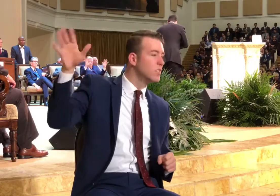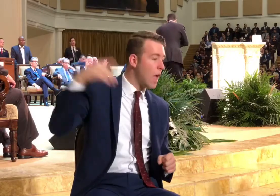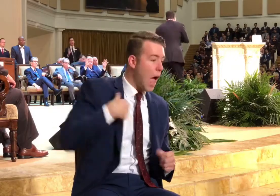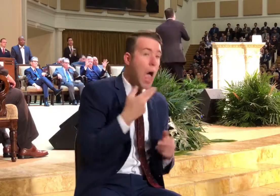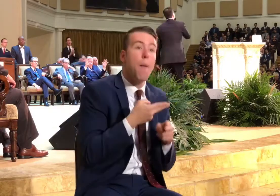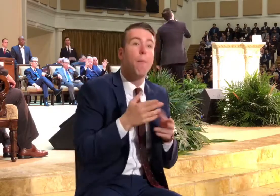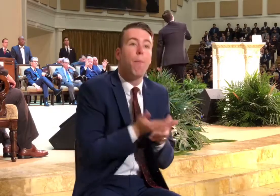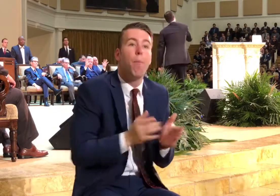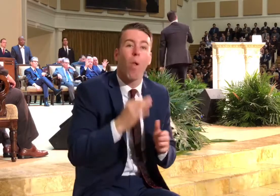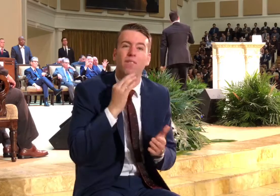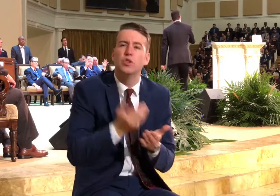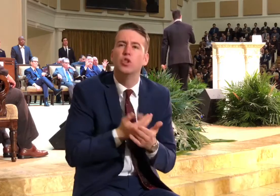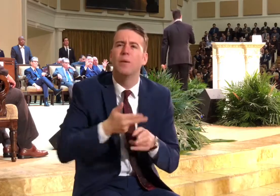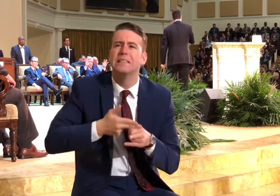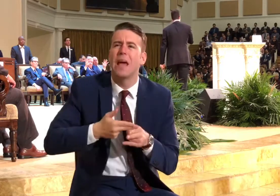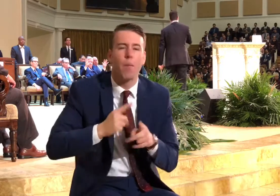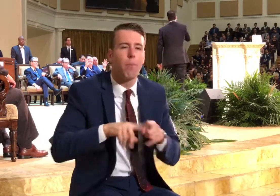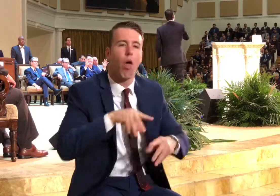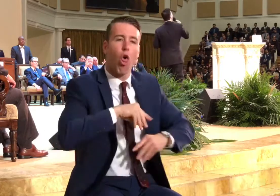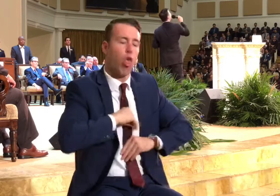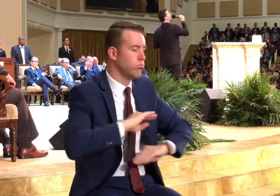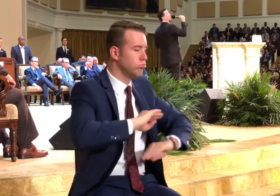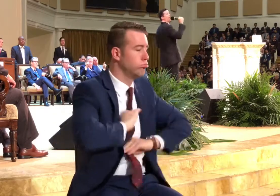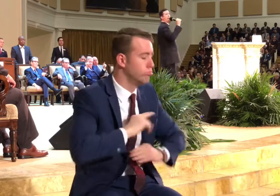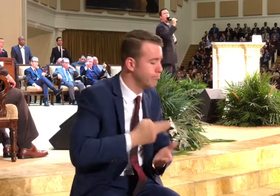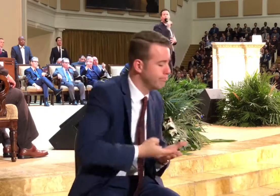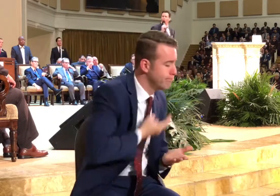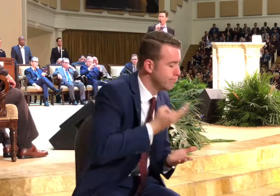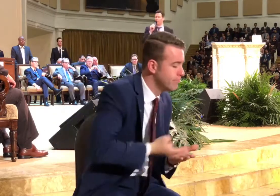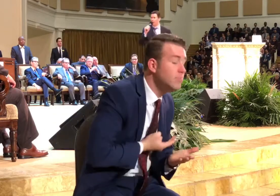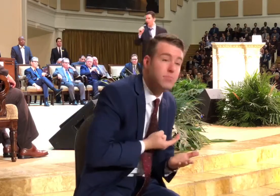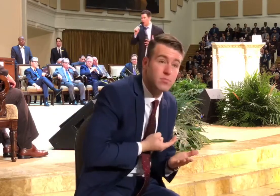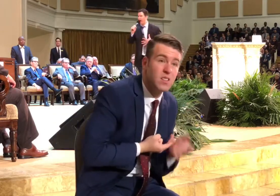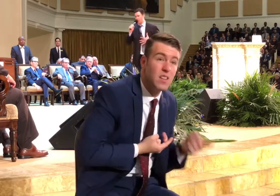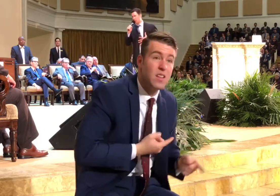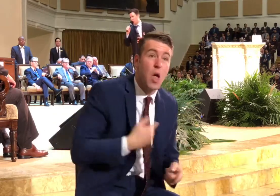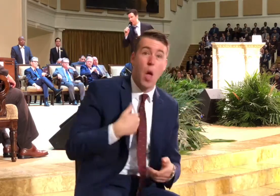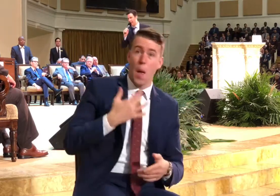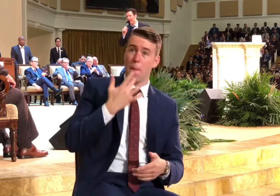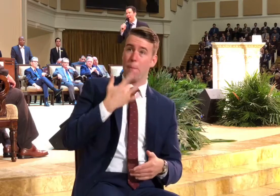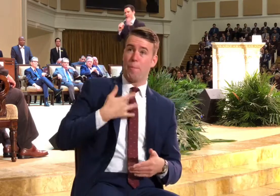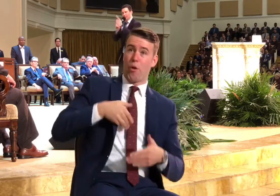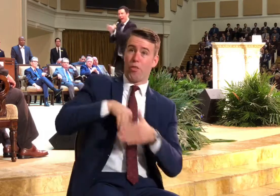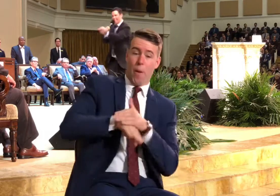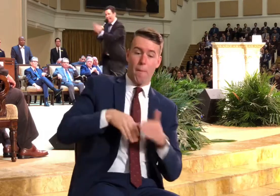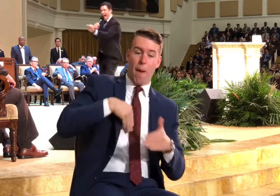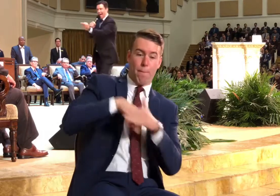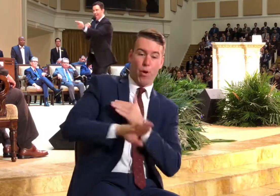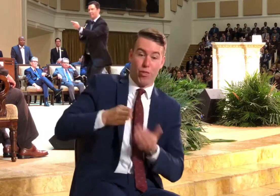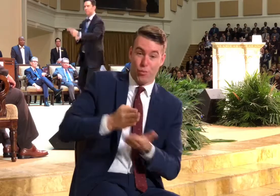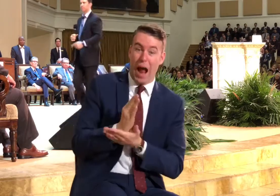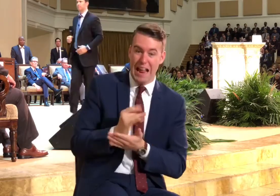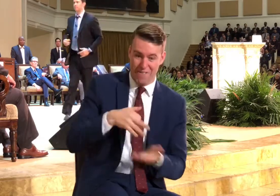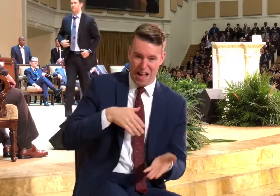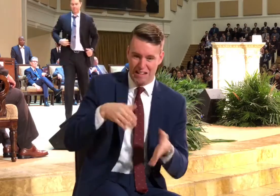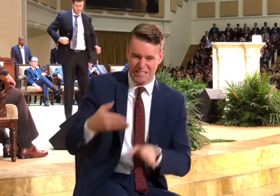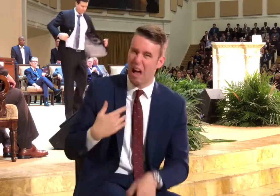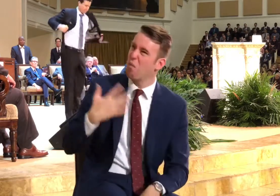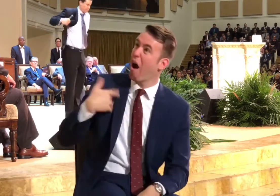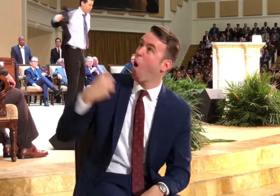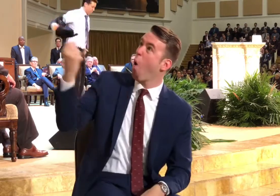soup. The firstborn says, what good will the birthright do me if I die?